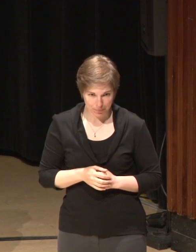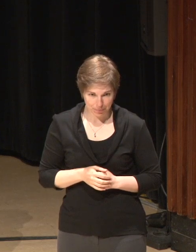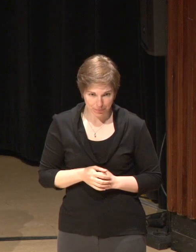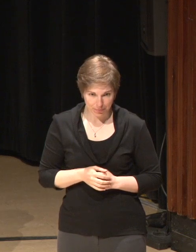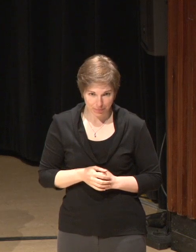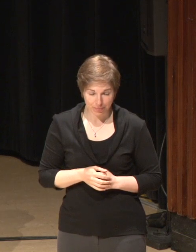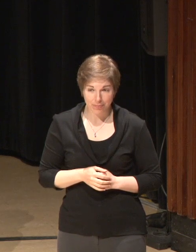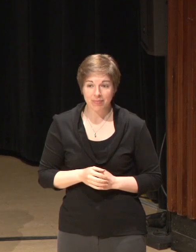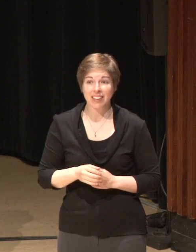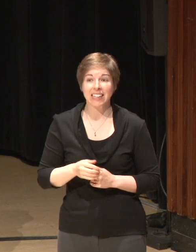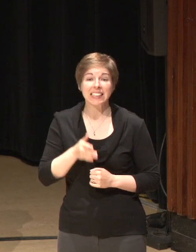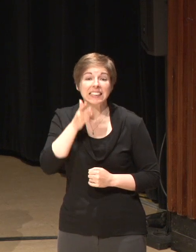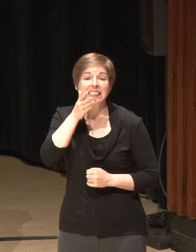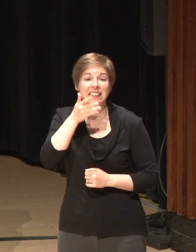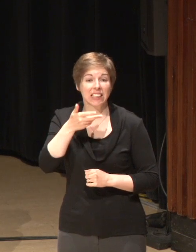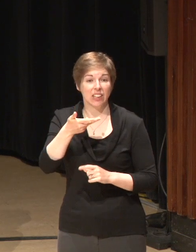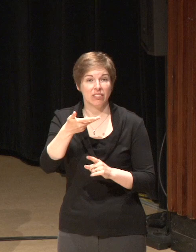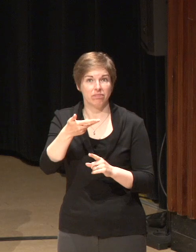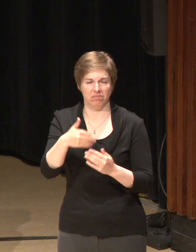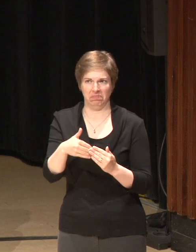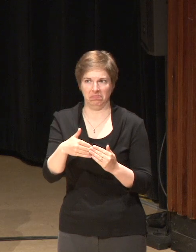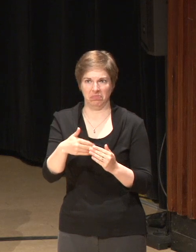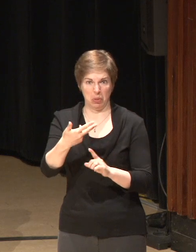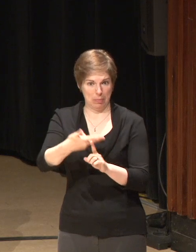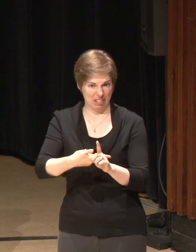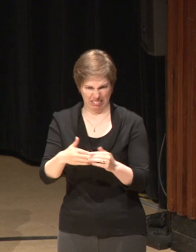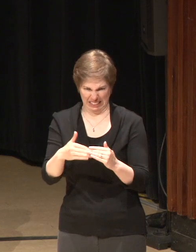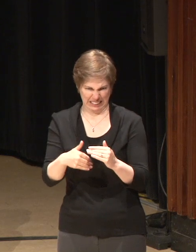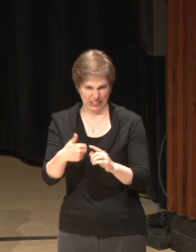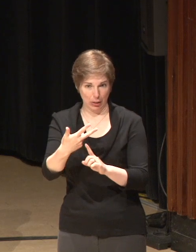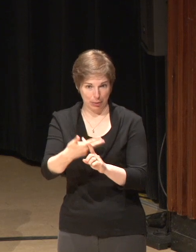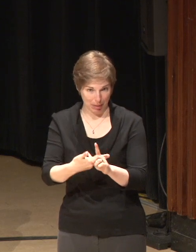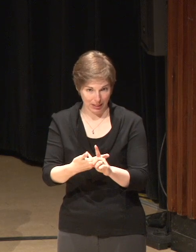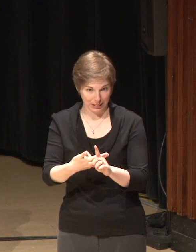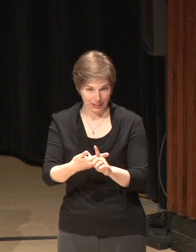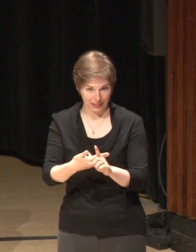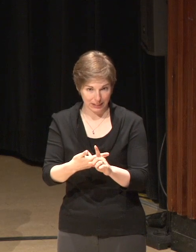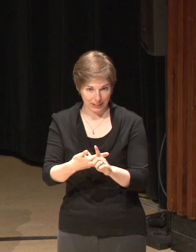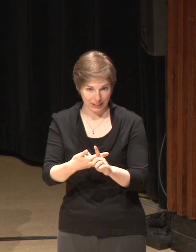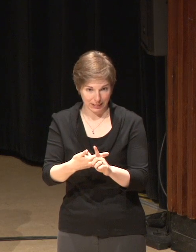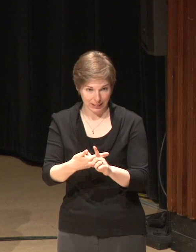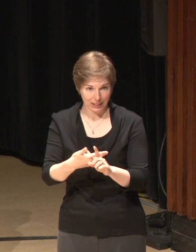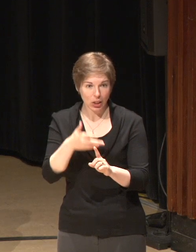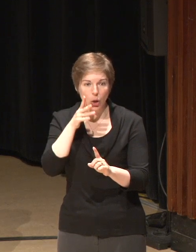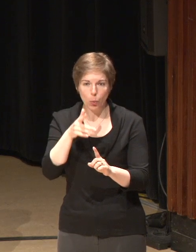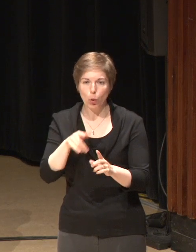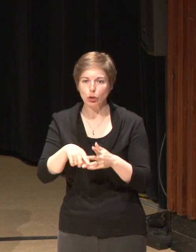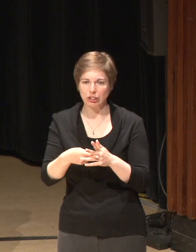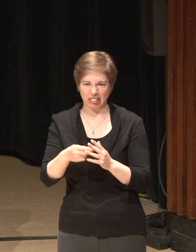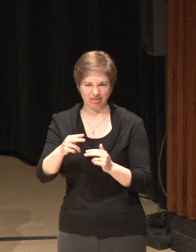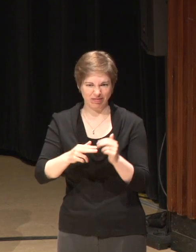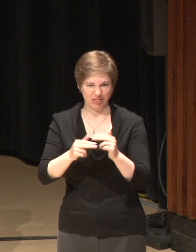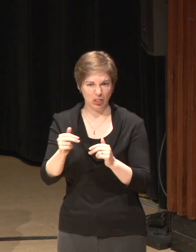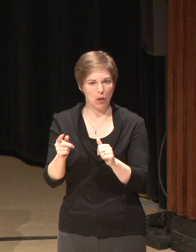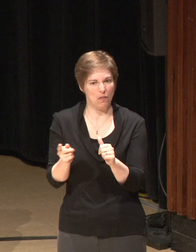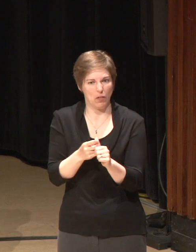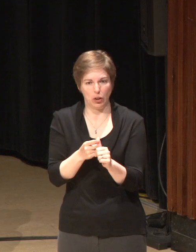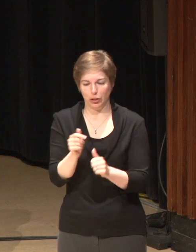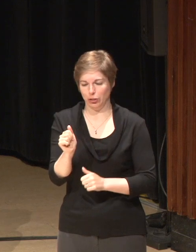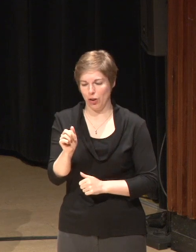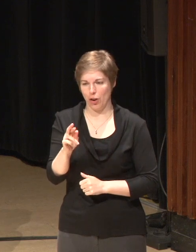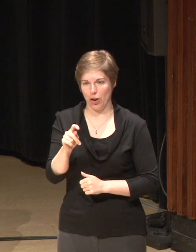3 months, less than 3 months, for the first offshore Arctic patrol vessel in the